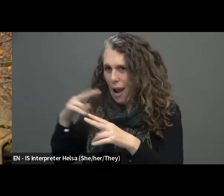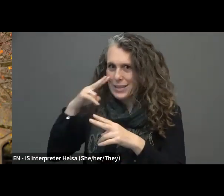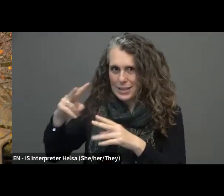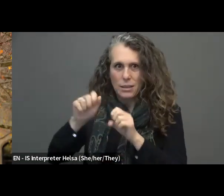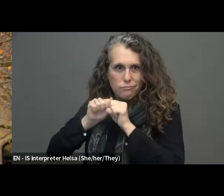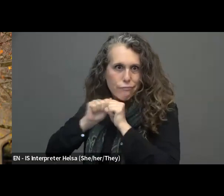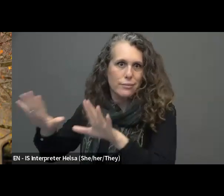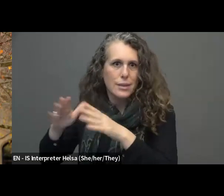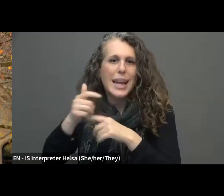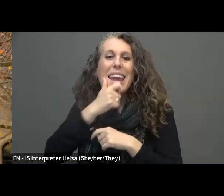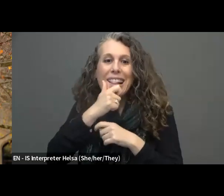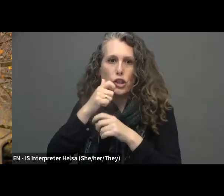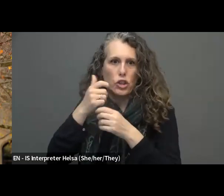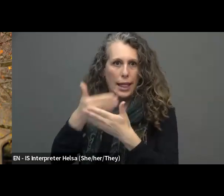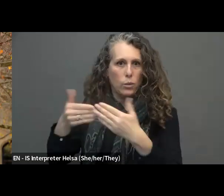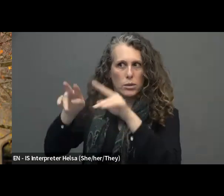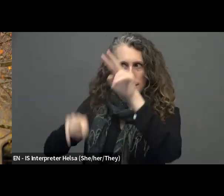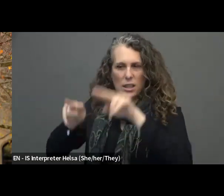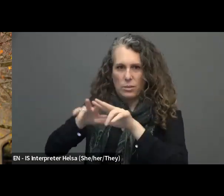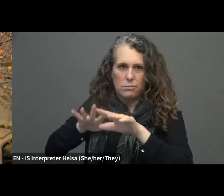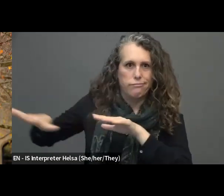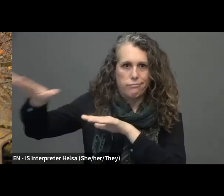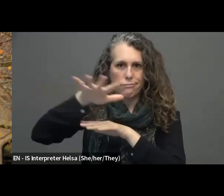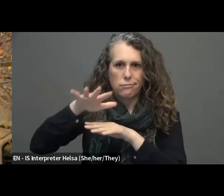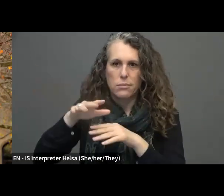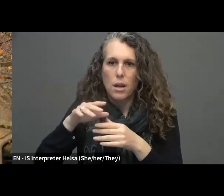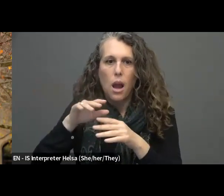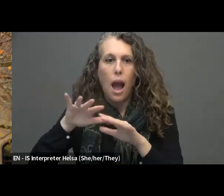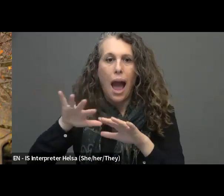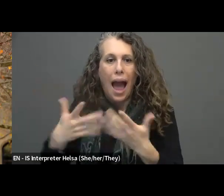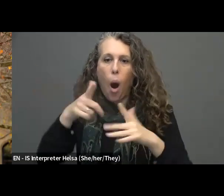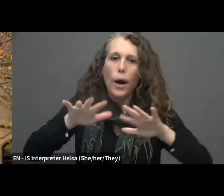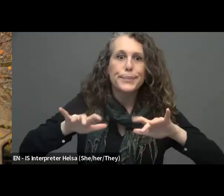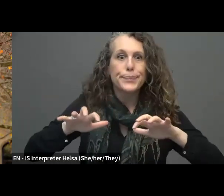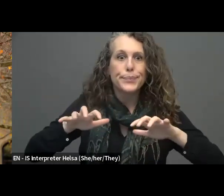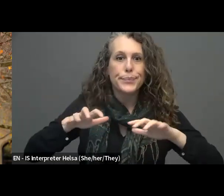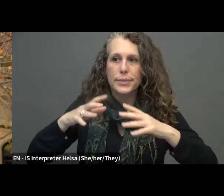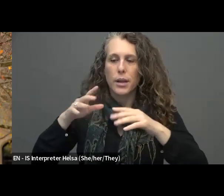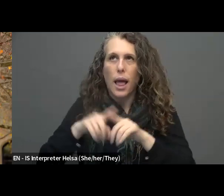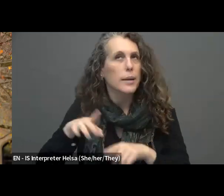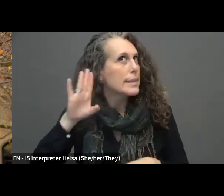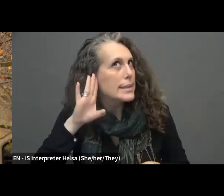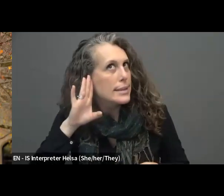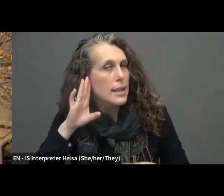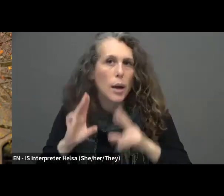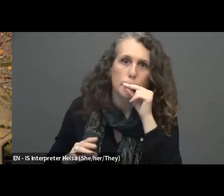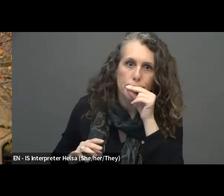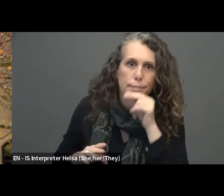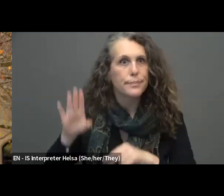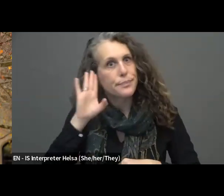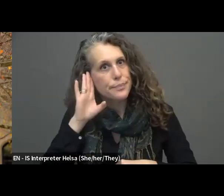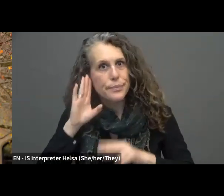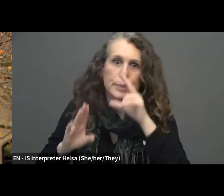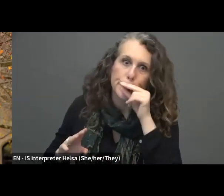English language assessment that are delivered through technology, which are like listen and repeat, for example. And